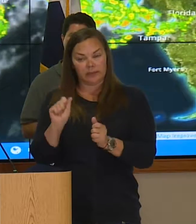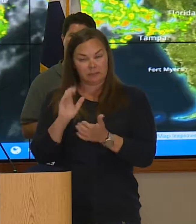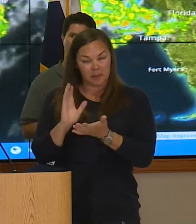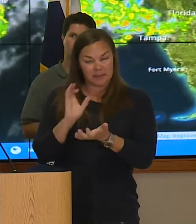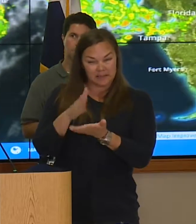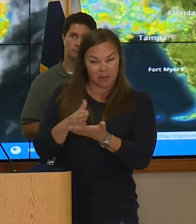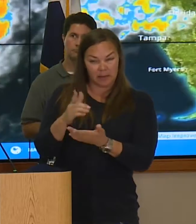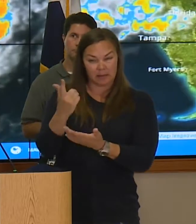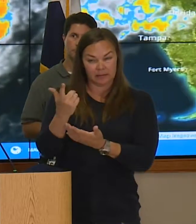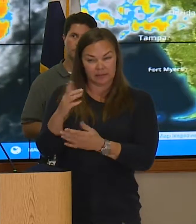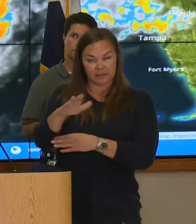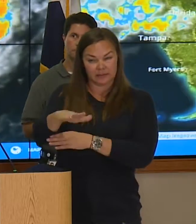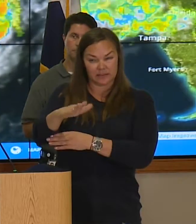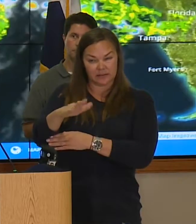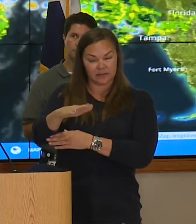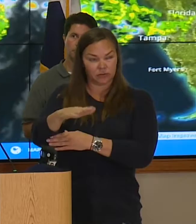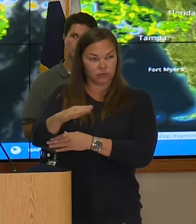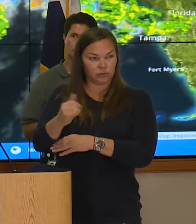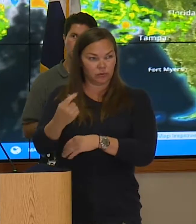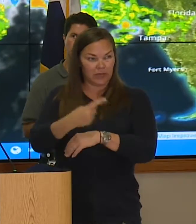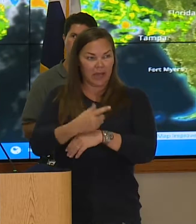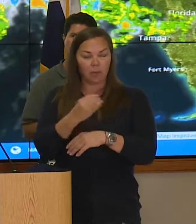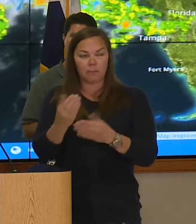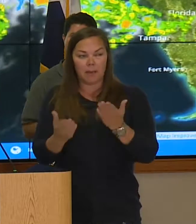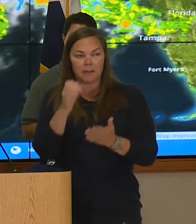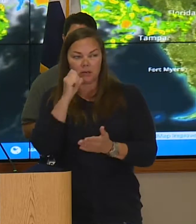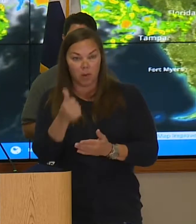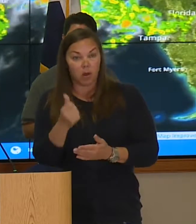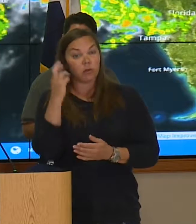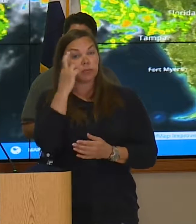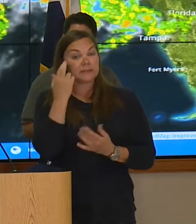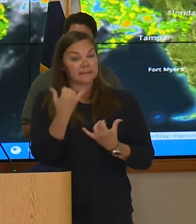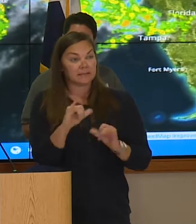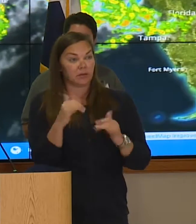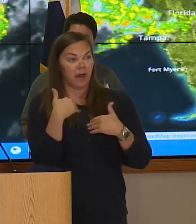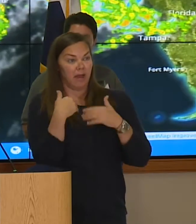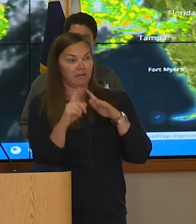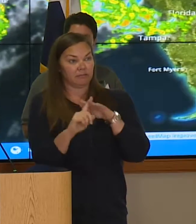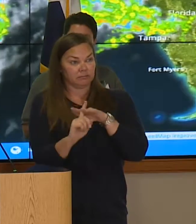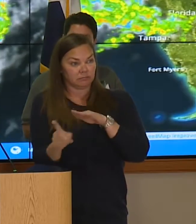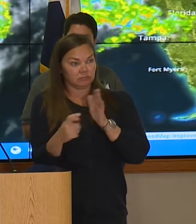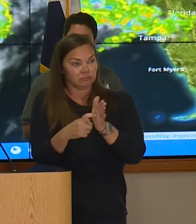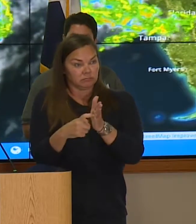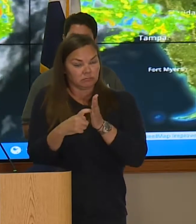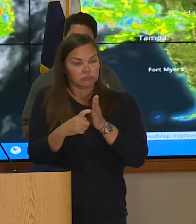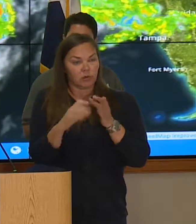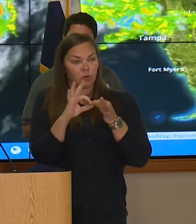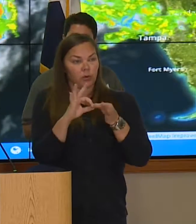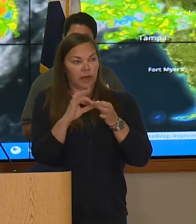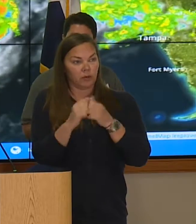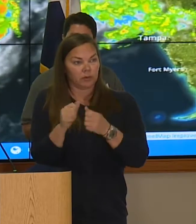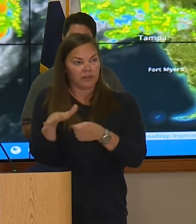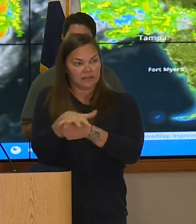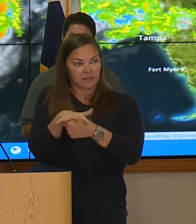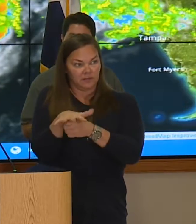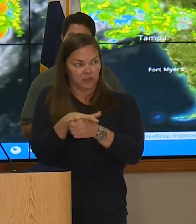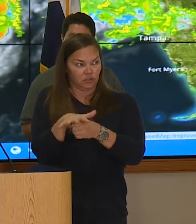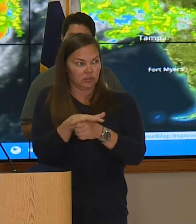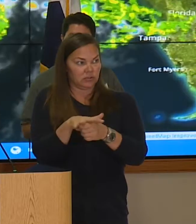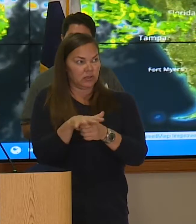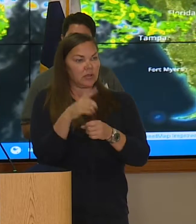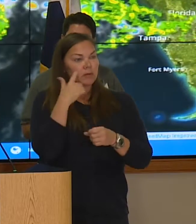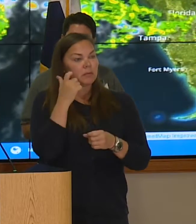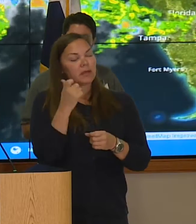later today or tomorrow. The reason why we are keeping that in place at this time in coordination with the subdivision